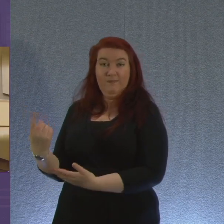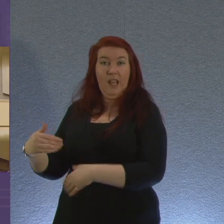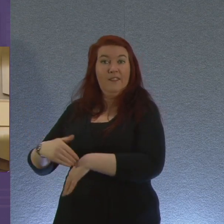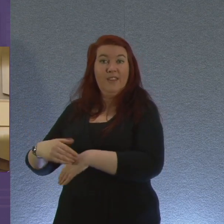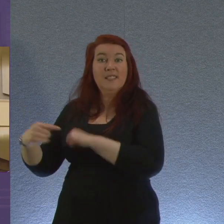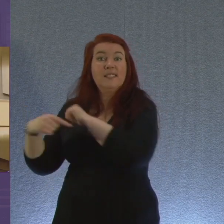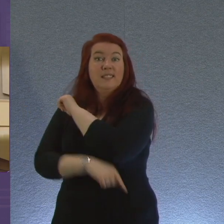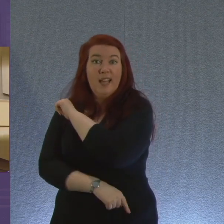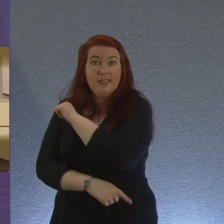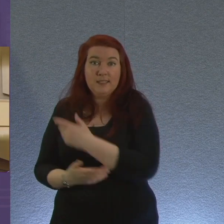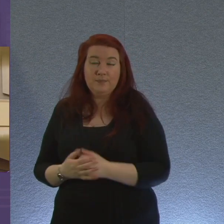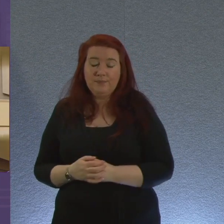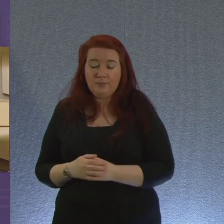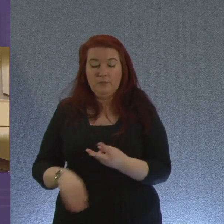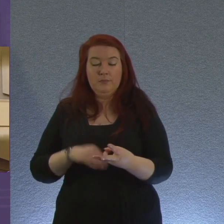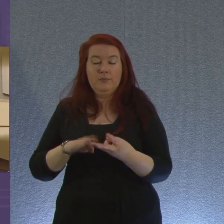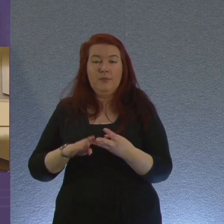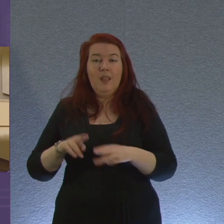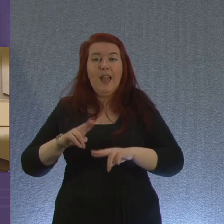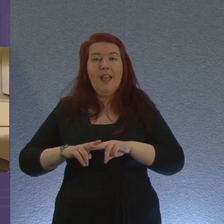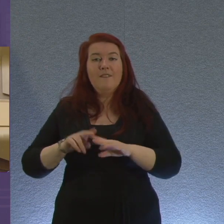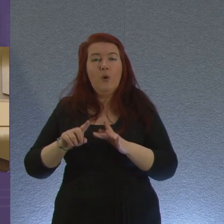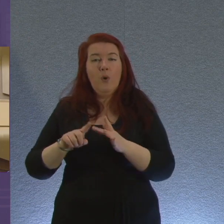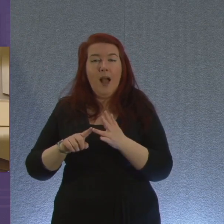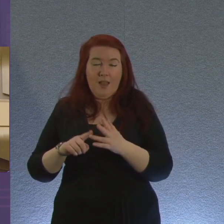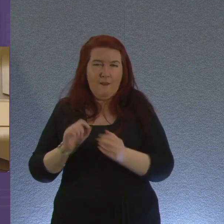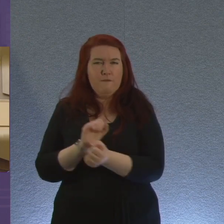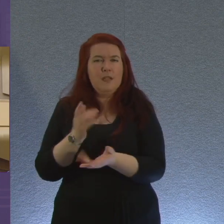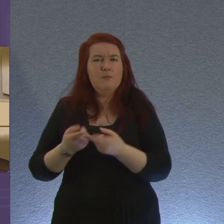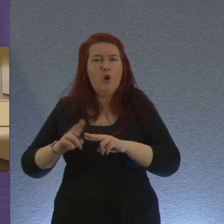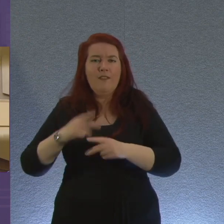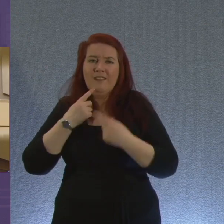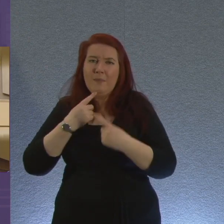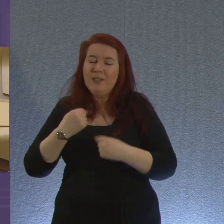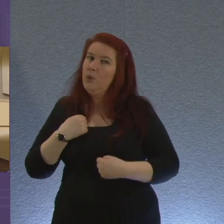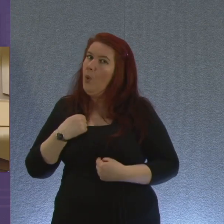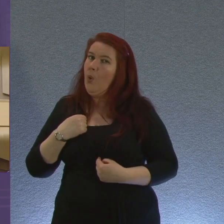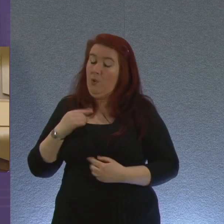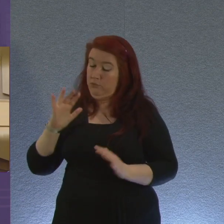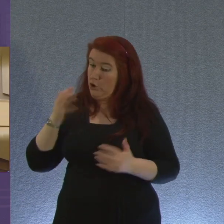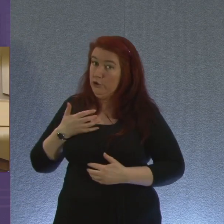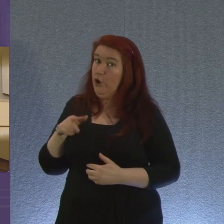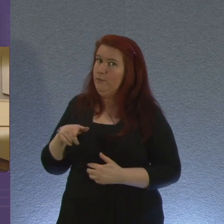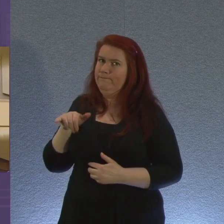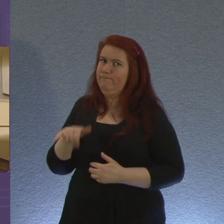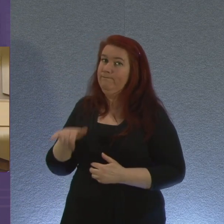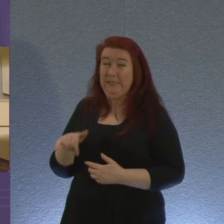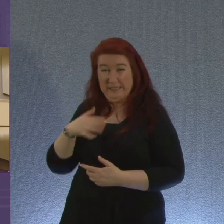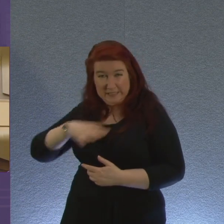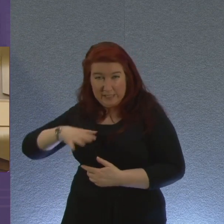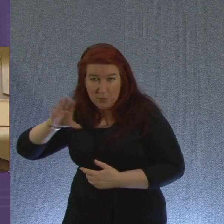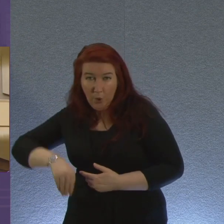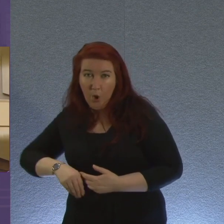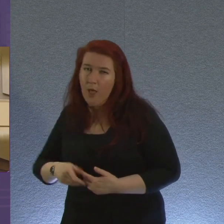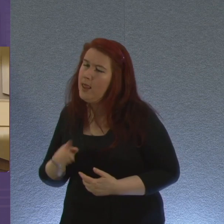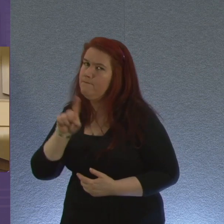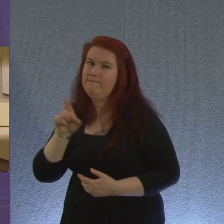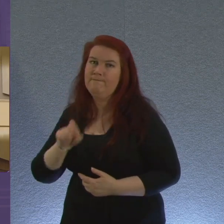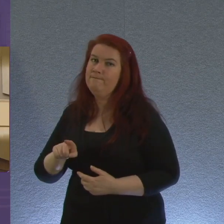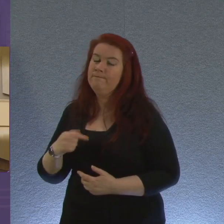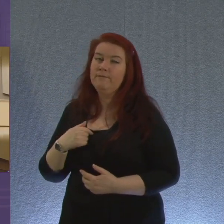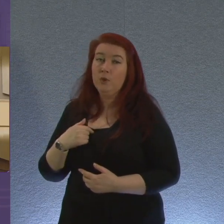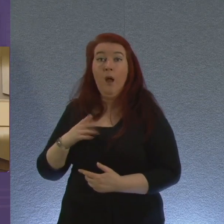freedom of information, we have serious concerns about the proposals in the bill, and we are not persuaded that they are all strictly necessary. And I heard what the Minister had to say